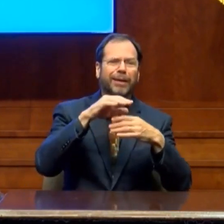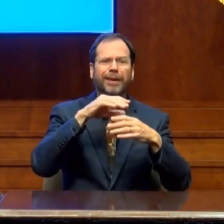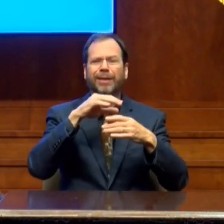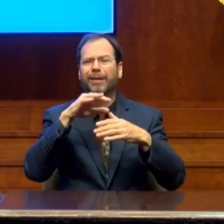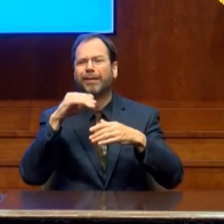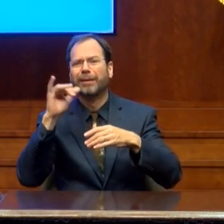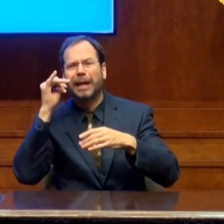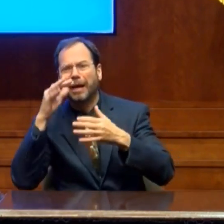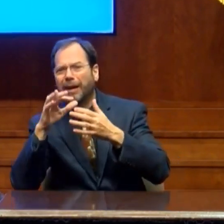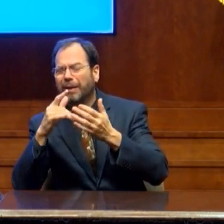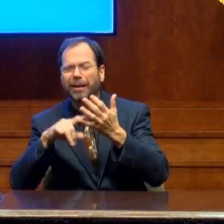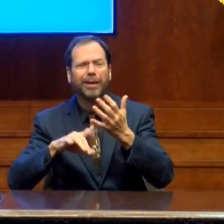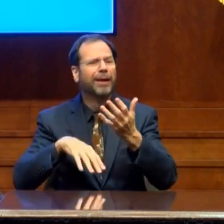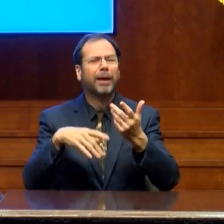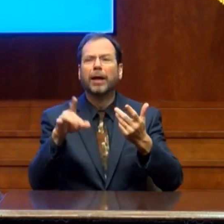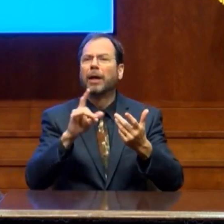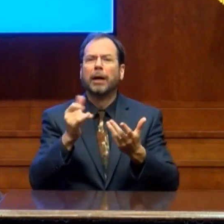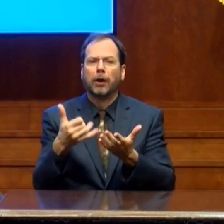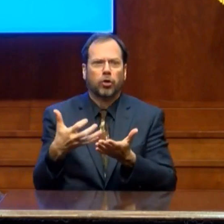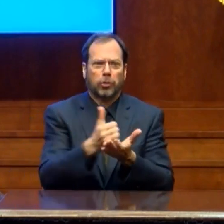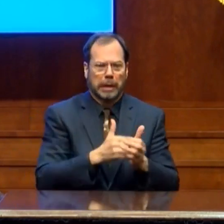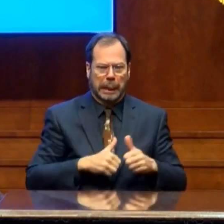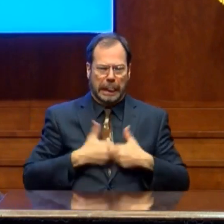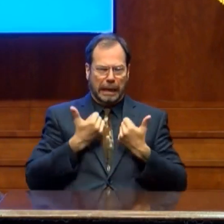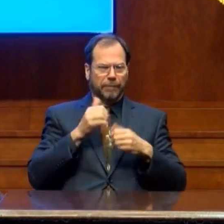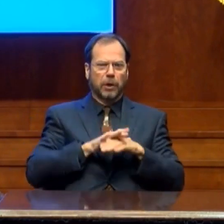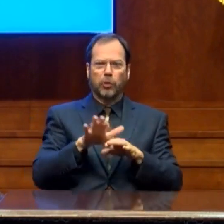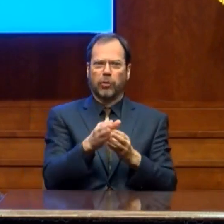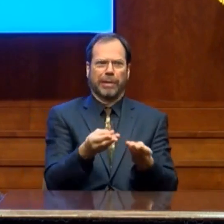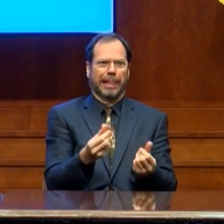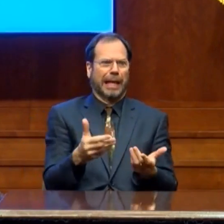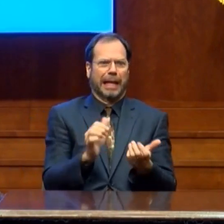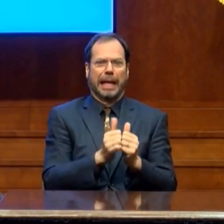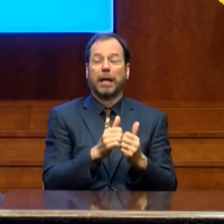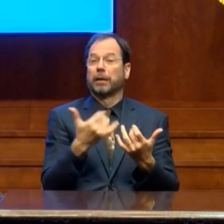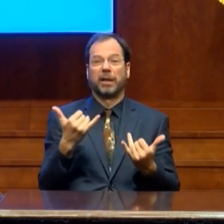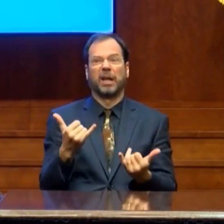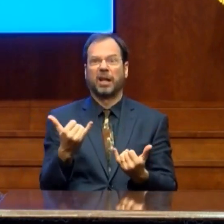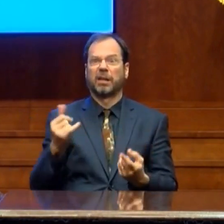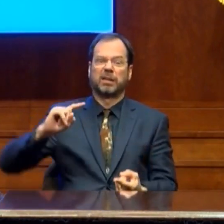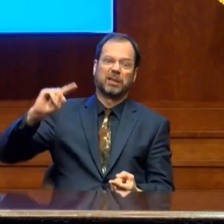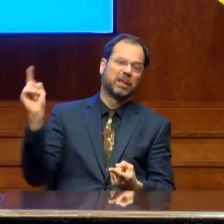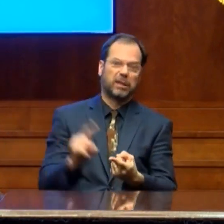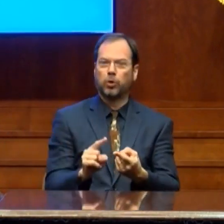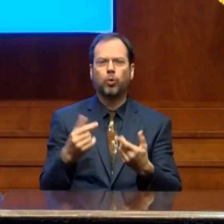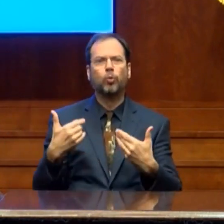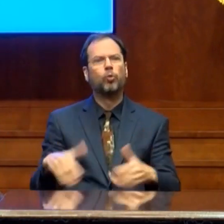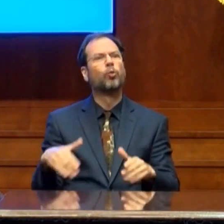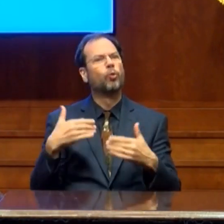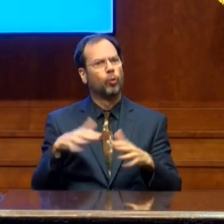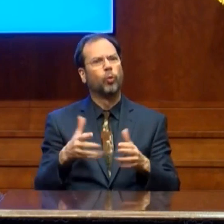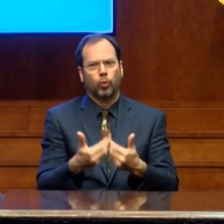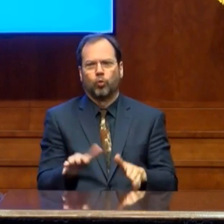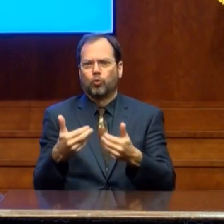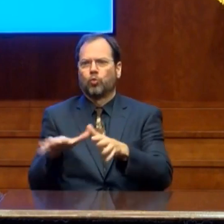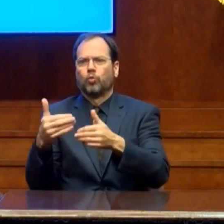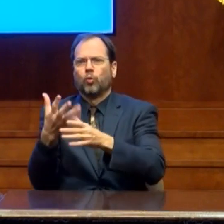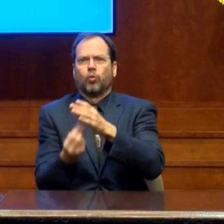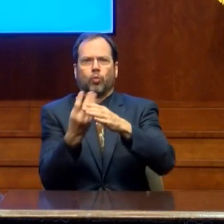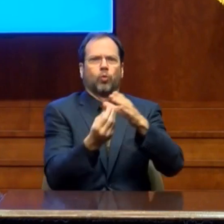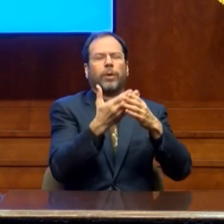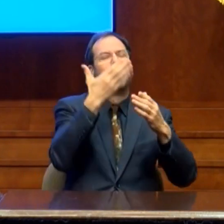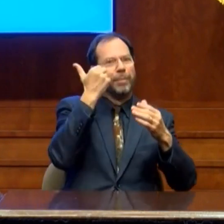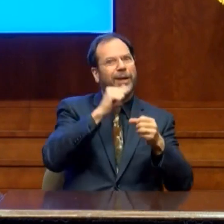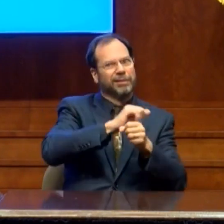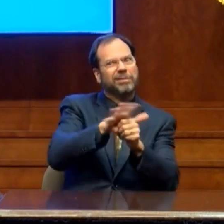based upon what they are able to make off of the land, whose livelihood is being compromised by so many aspects of what's going on concerning